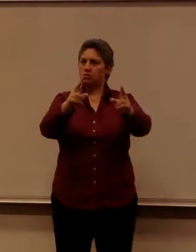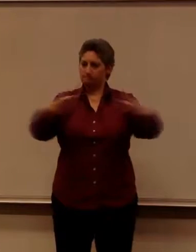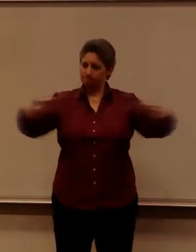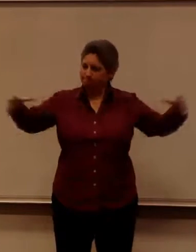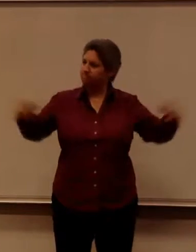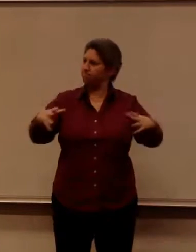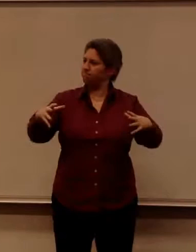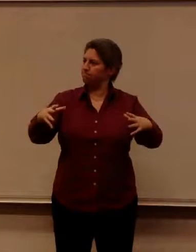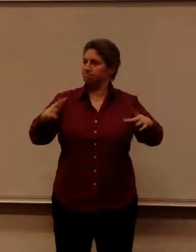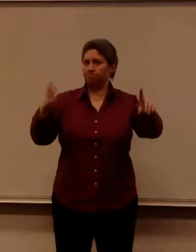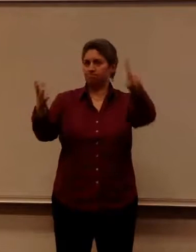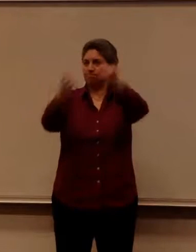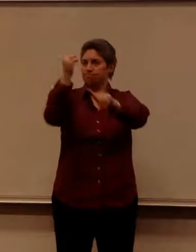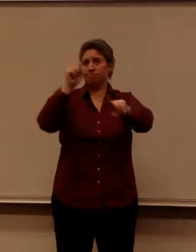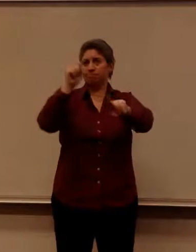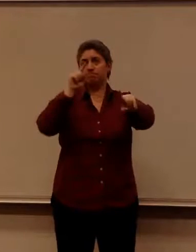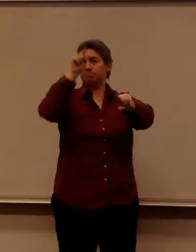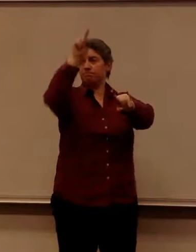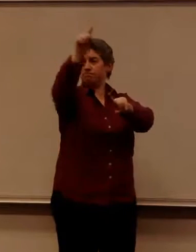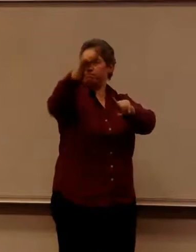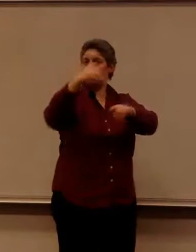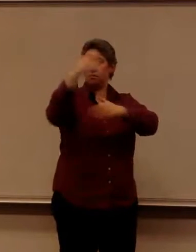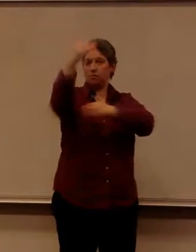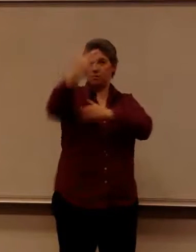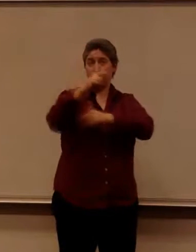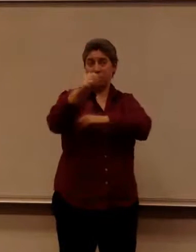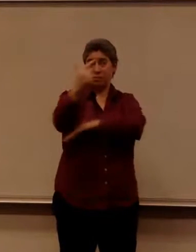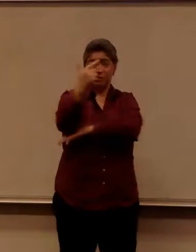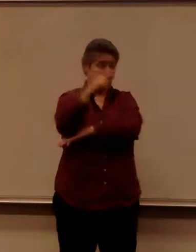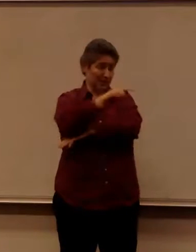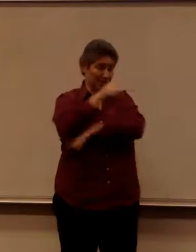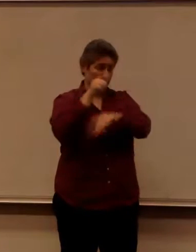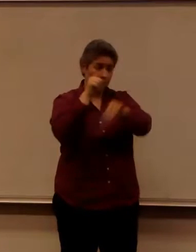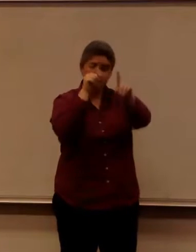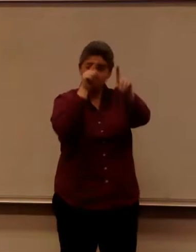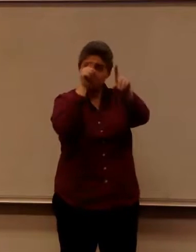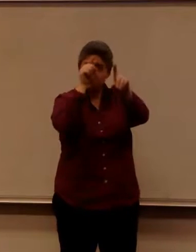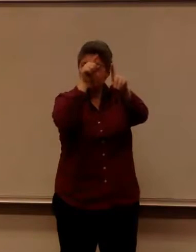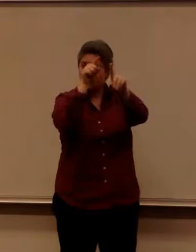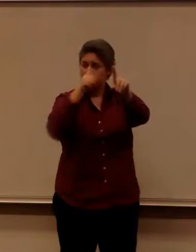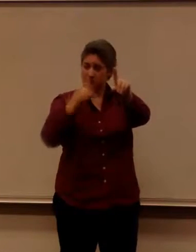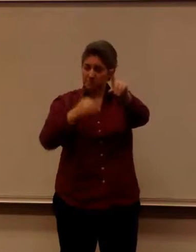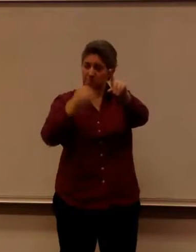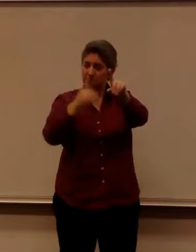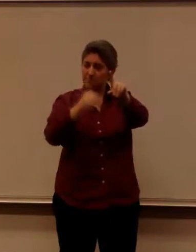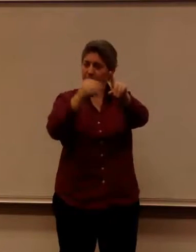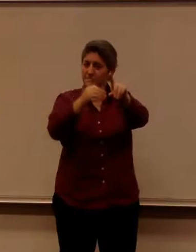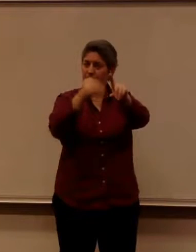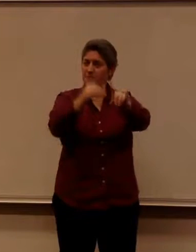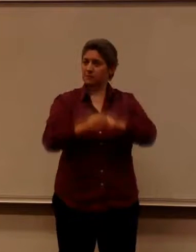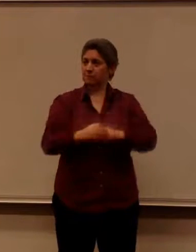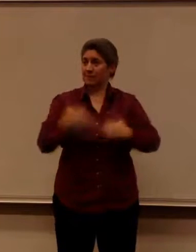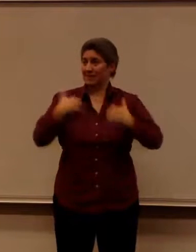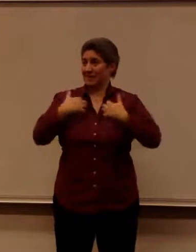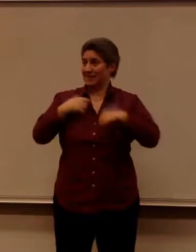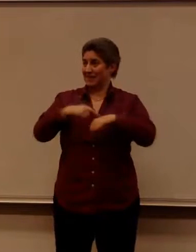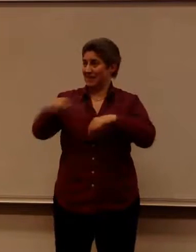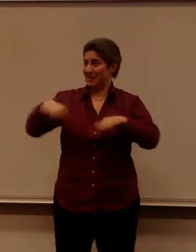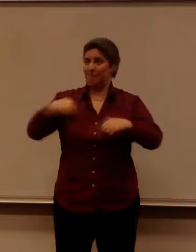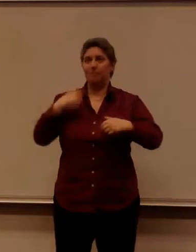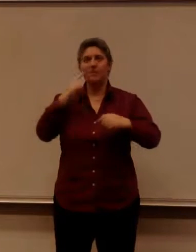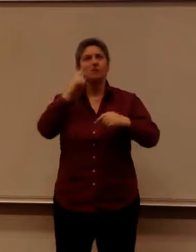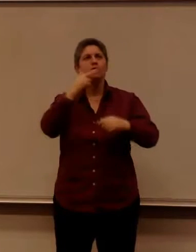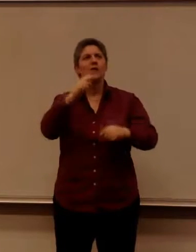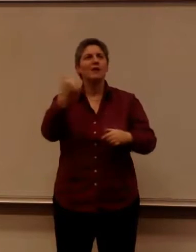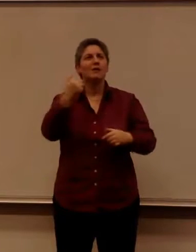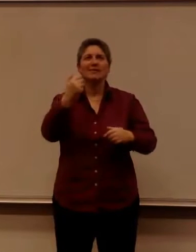So that's the road we're on as a community to try and achieve that for October 2017. That's our journey, that's where